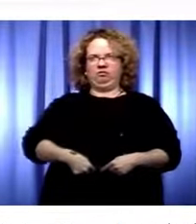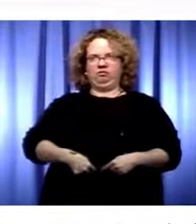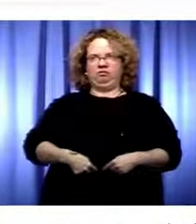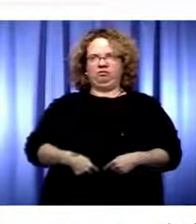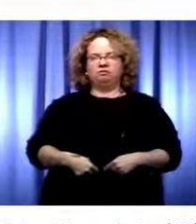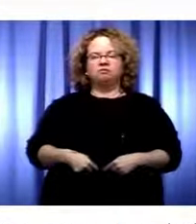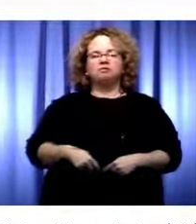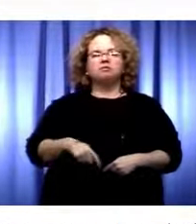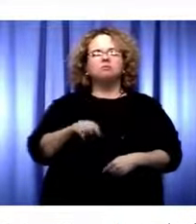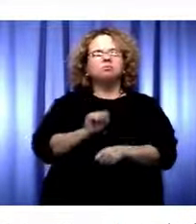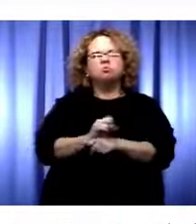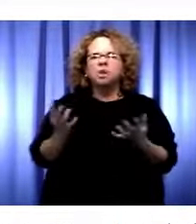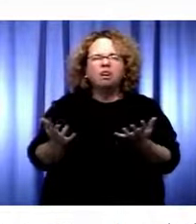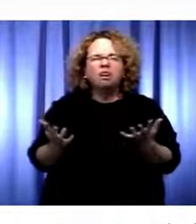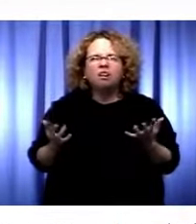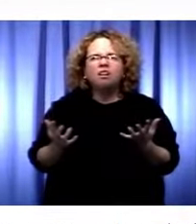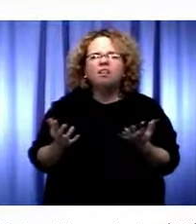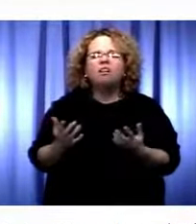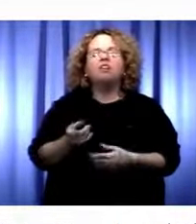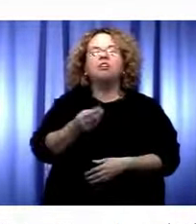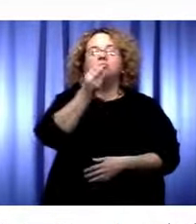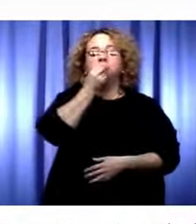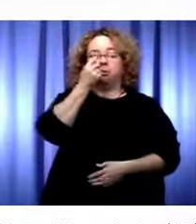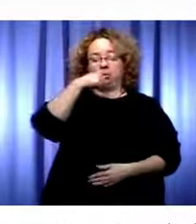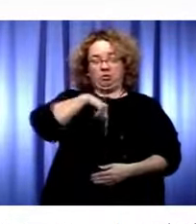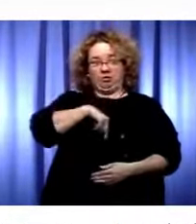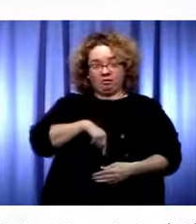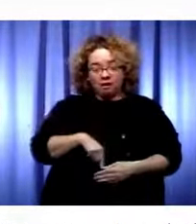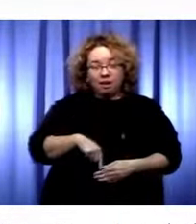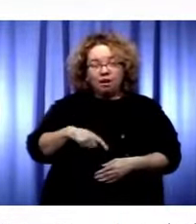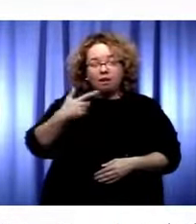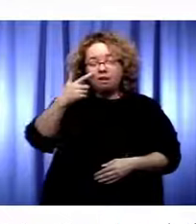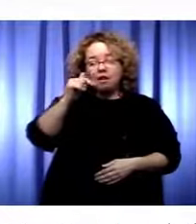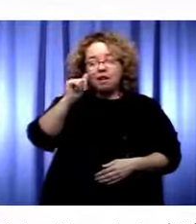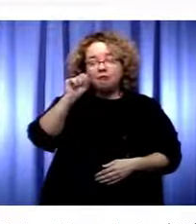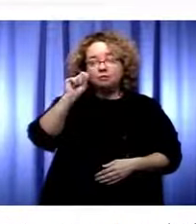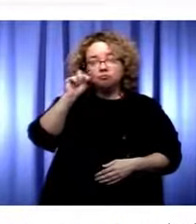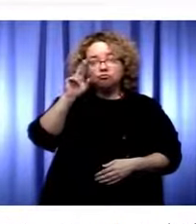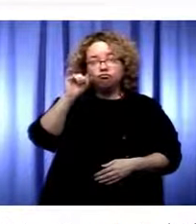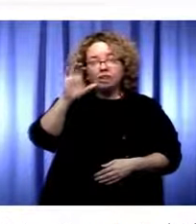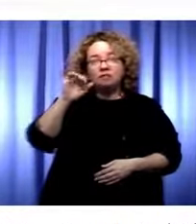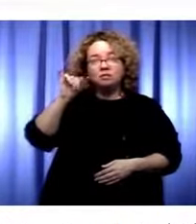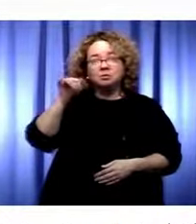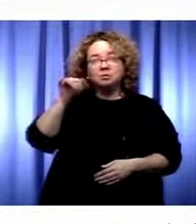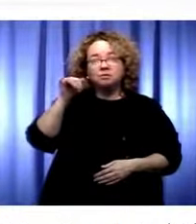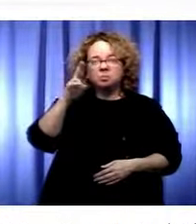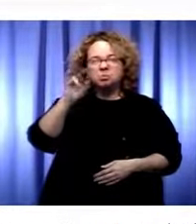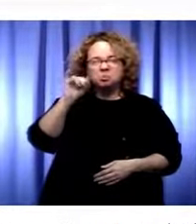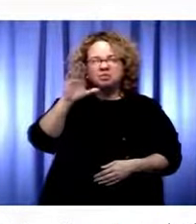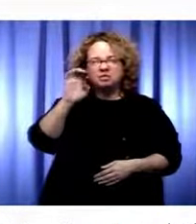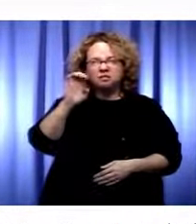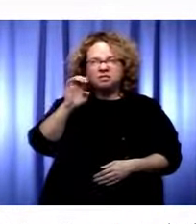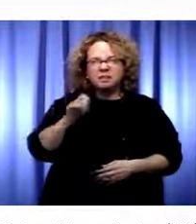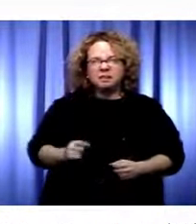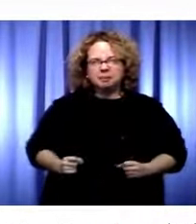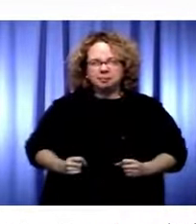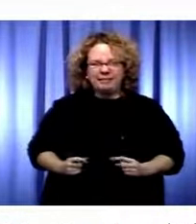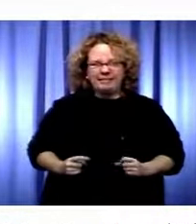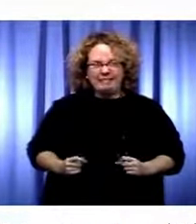It's the first organ in the alimentary canal. After food travels down the